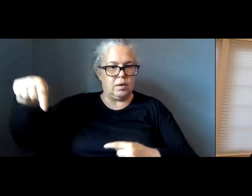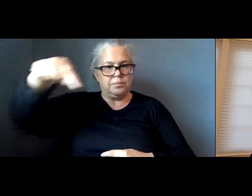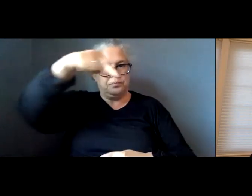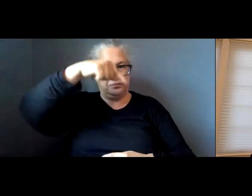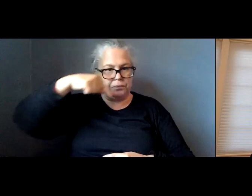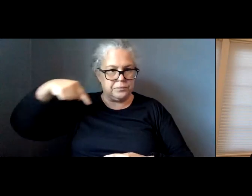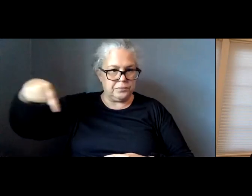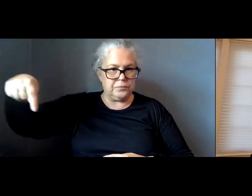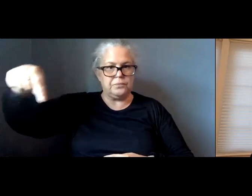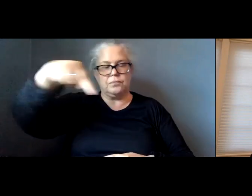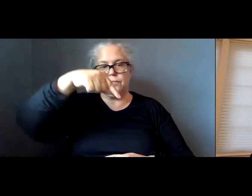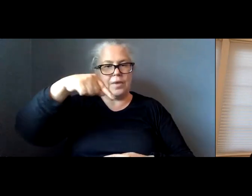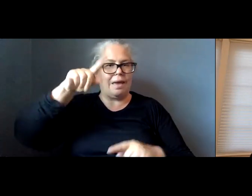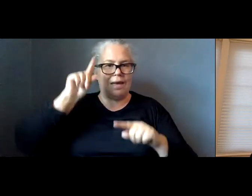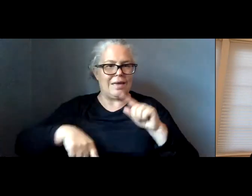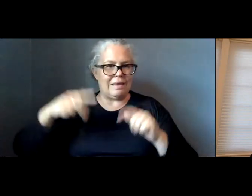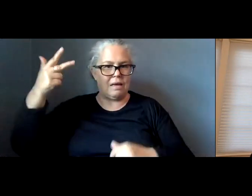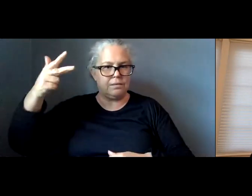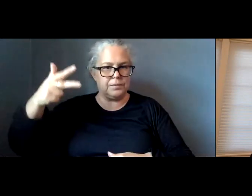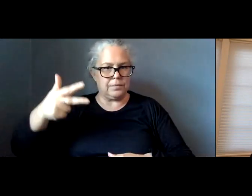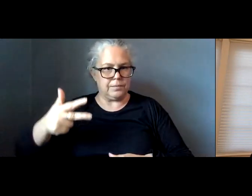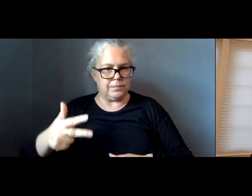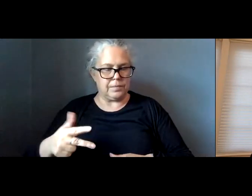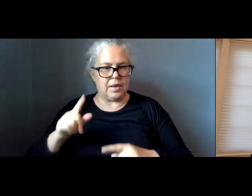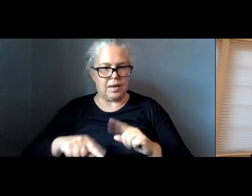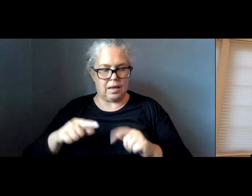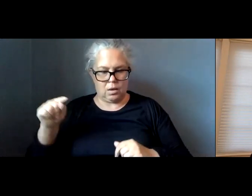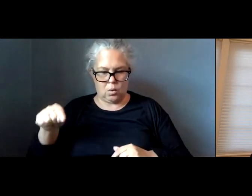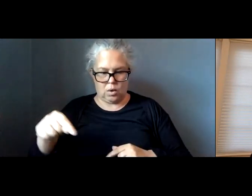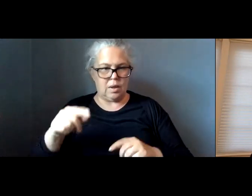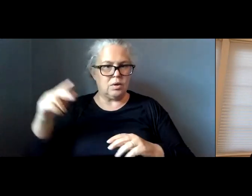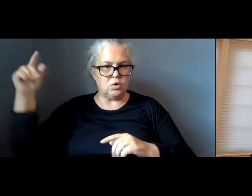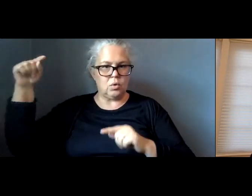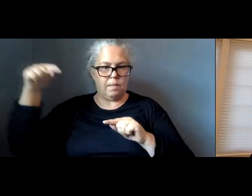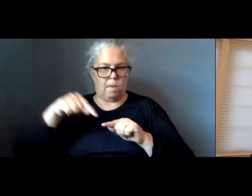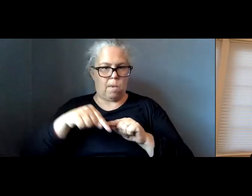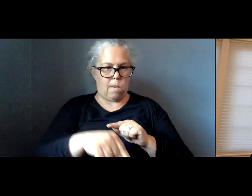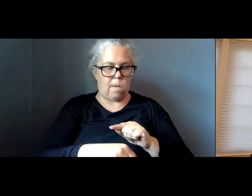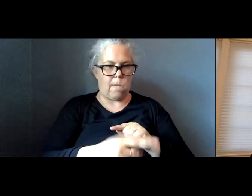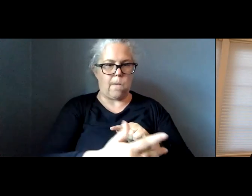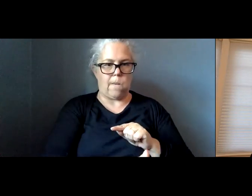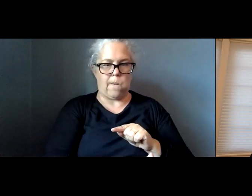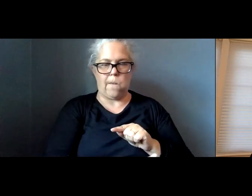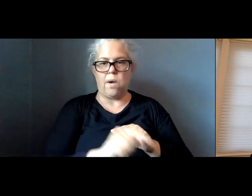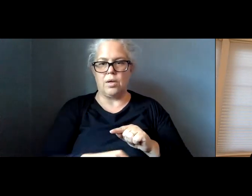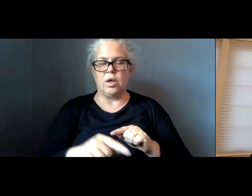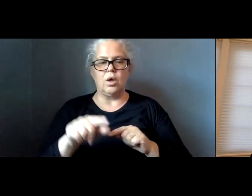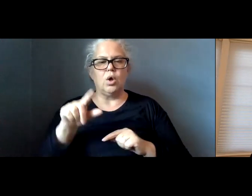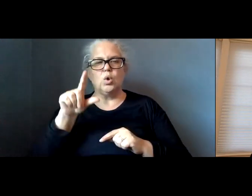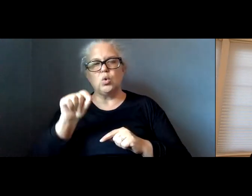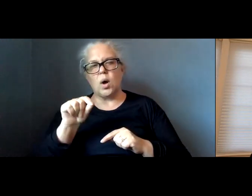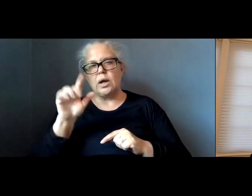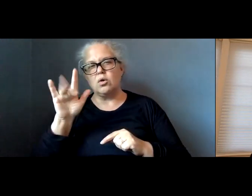obviously there was no place to come down. And I could see it go down to the base of the mountain. And about another 20 minutes or 25